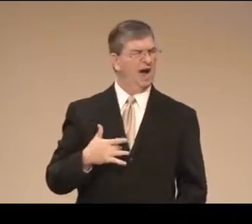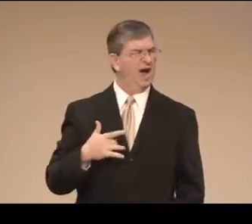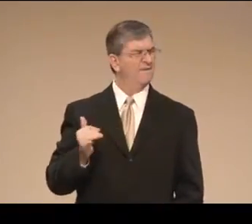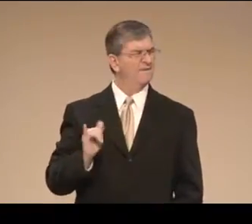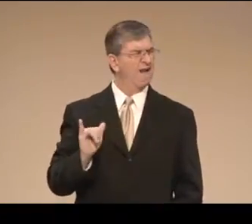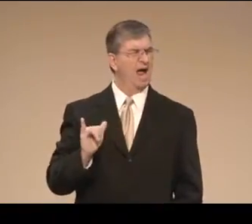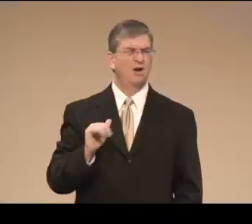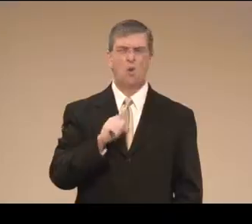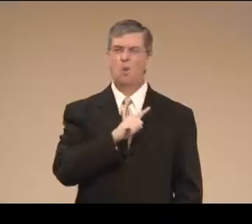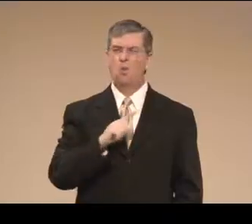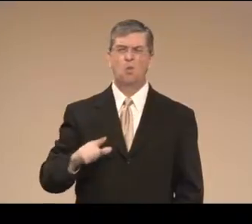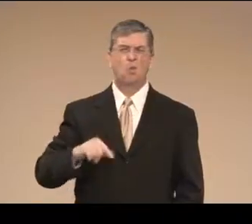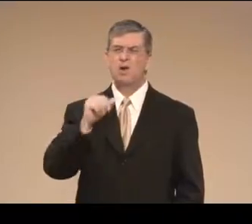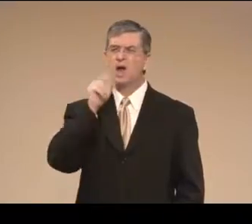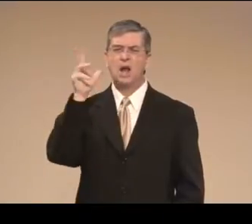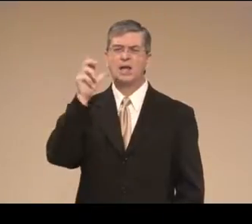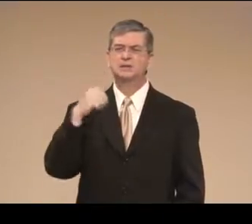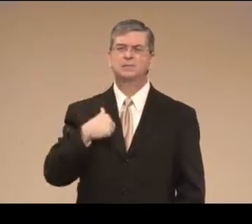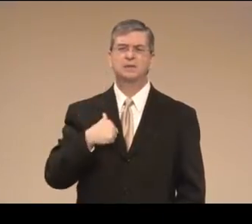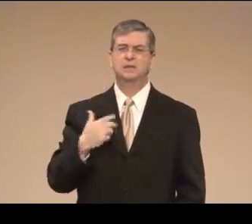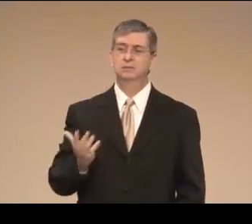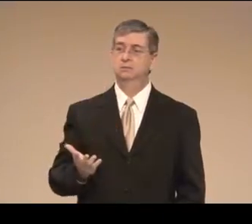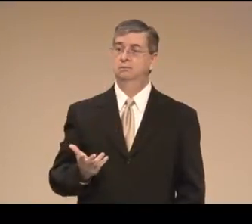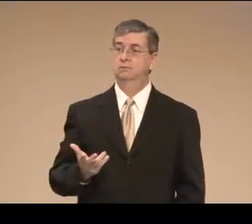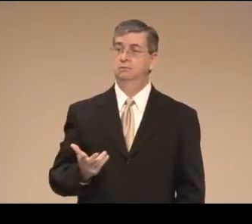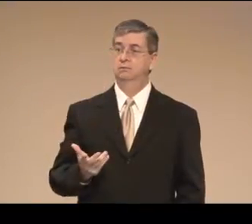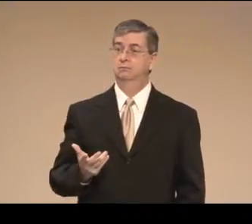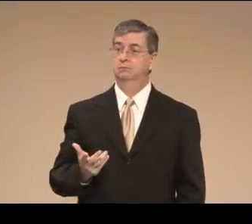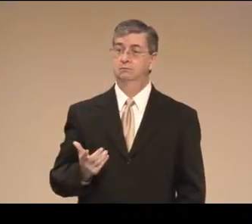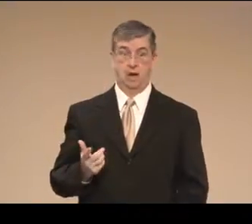Maybe you felt that way as well. Me too at times.